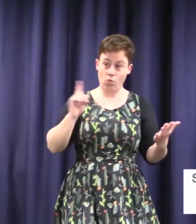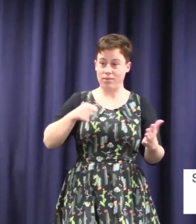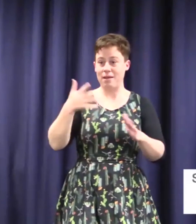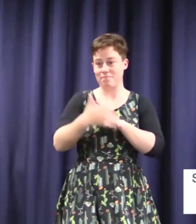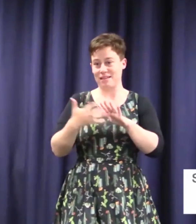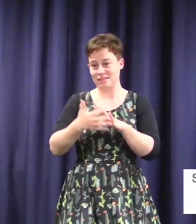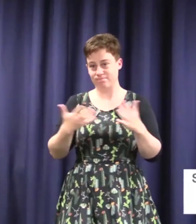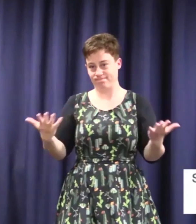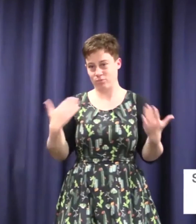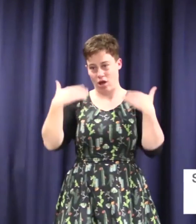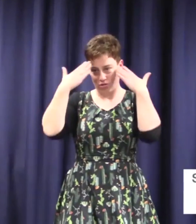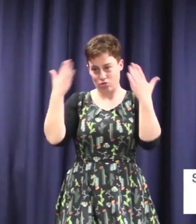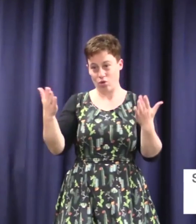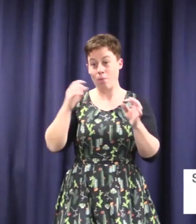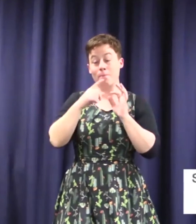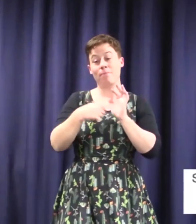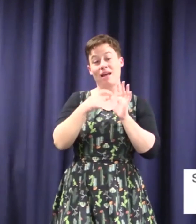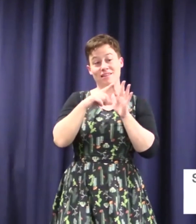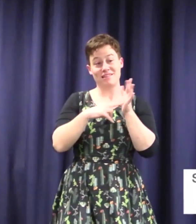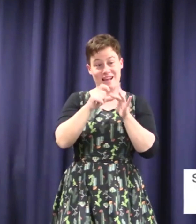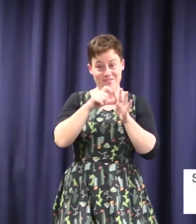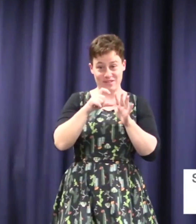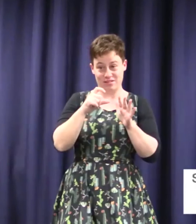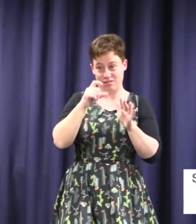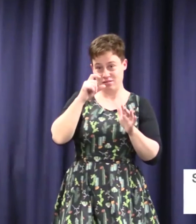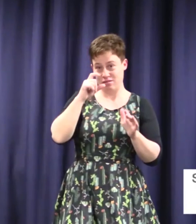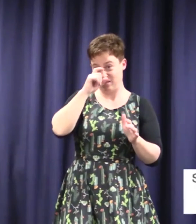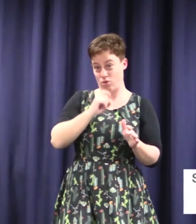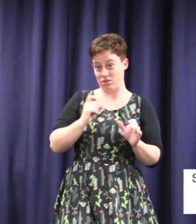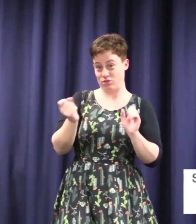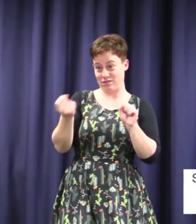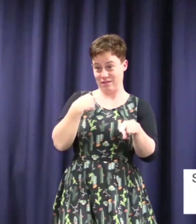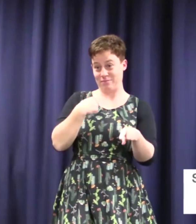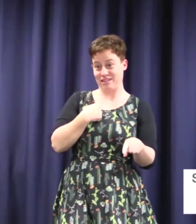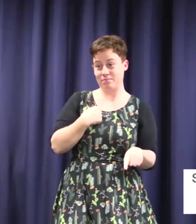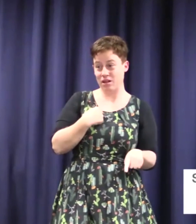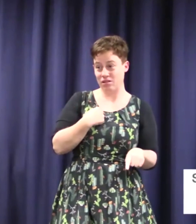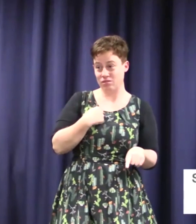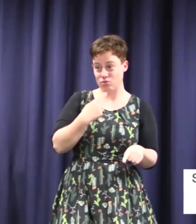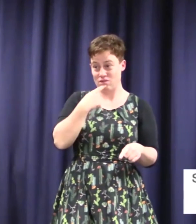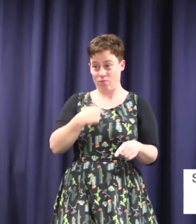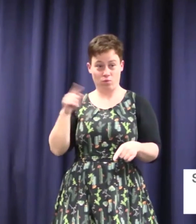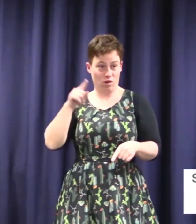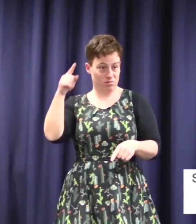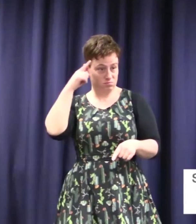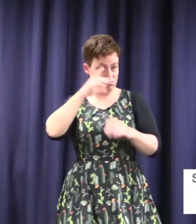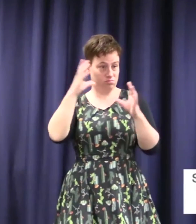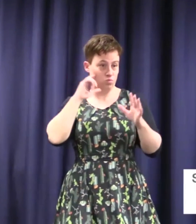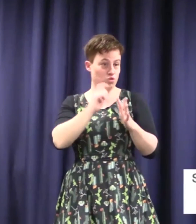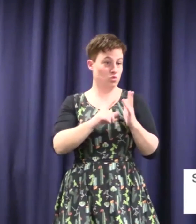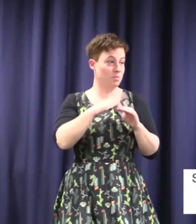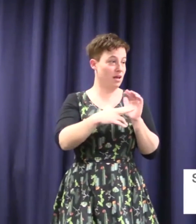implications, and they're investigating how to resolve or address those issues. Now, David has promised to email